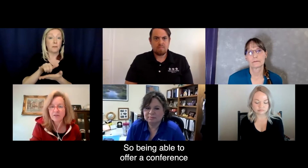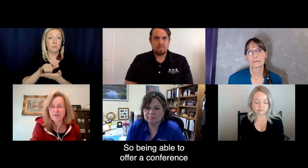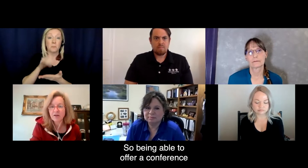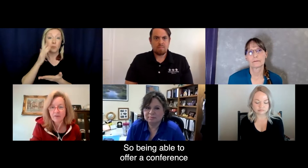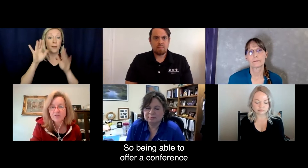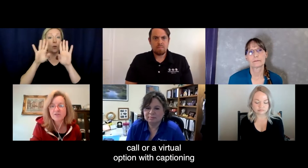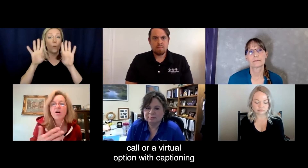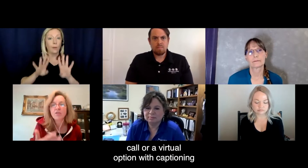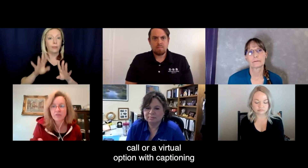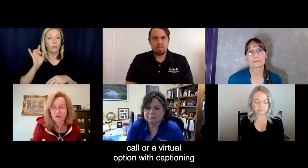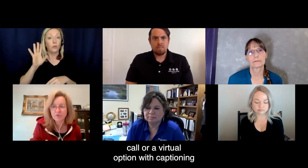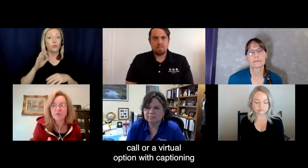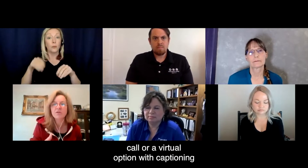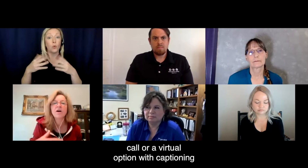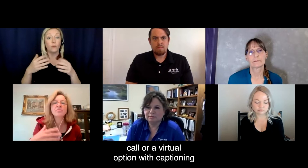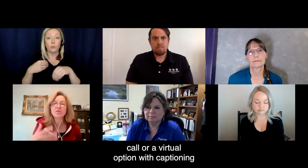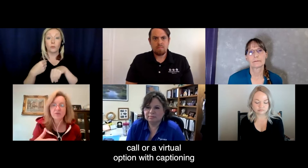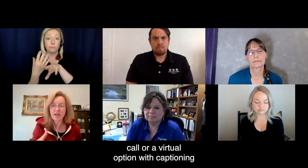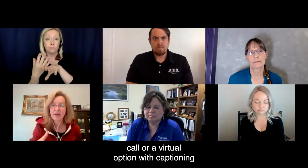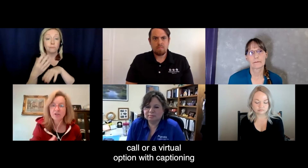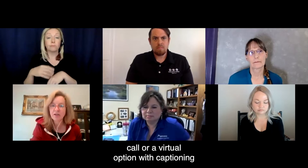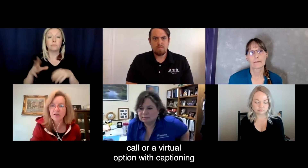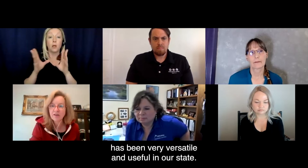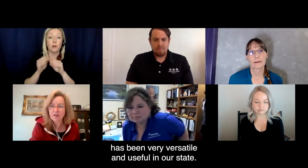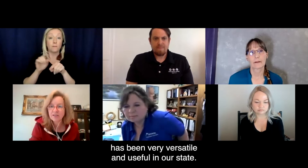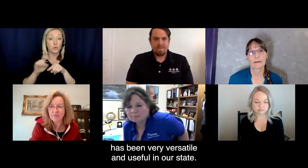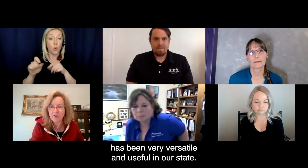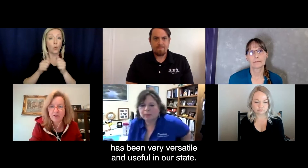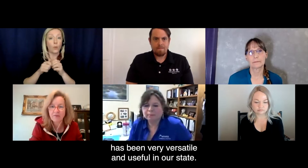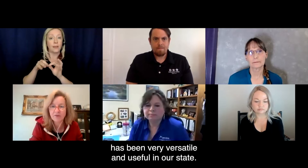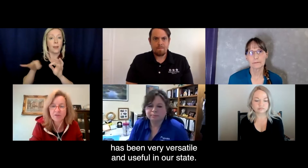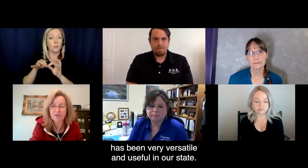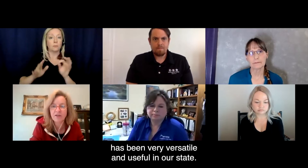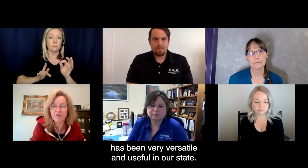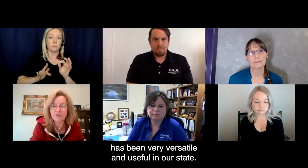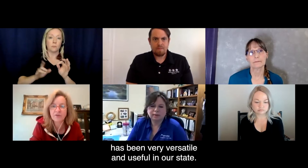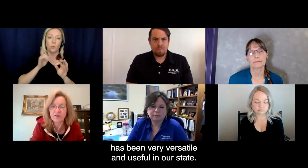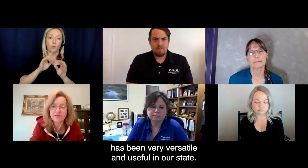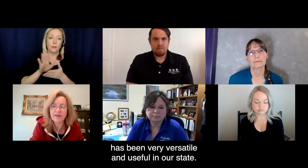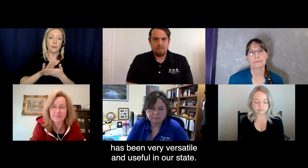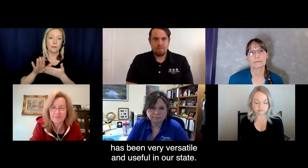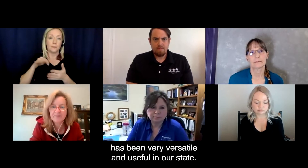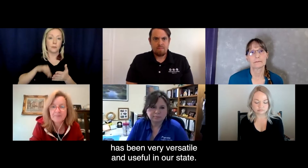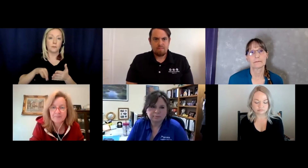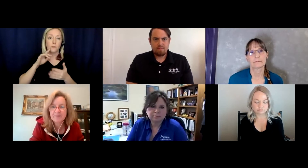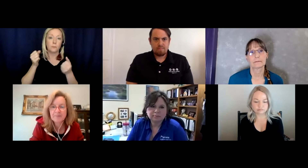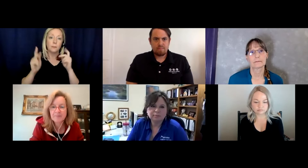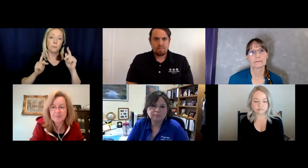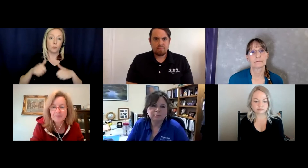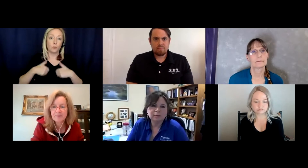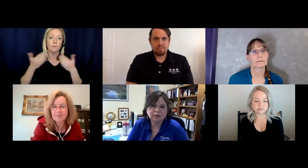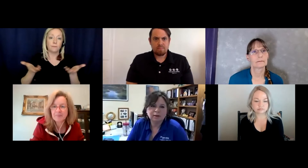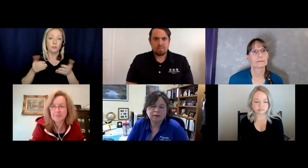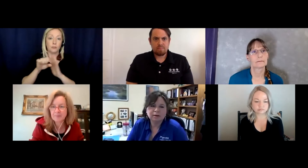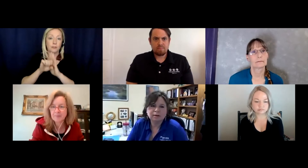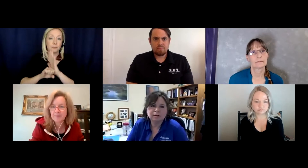offer a conference call or a virtual option with captioning has been very versatile and useful in our state.